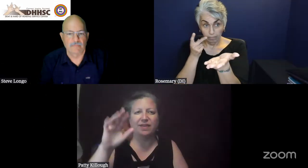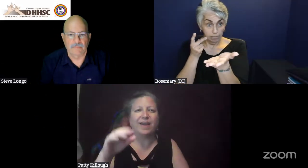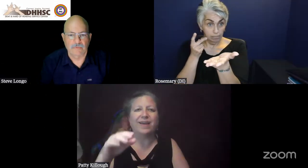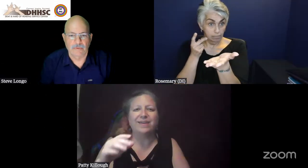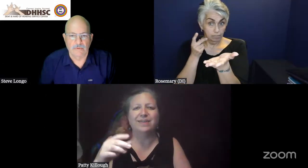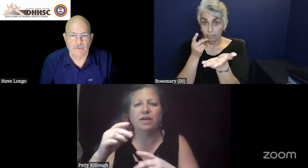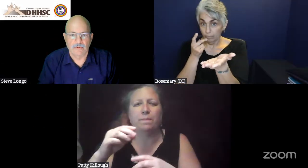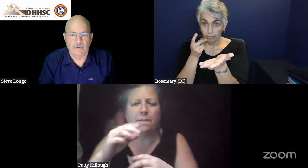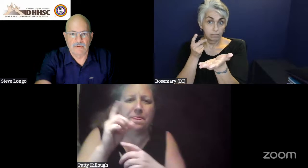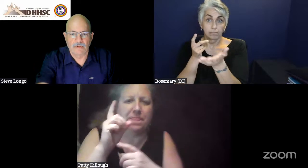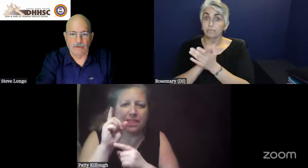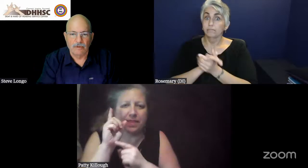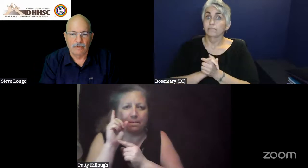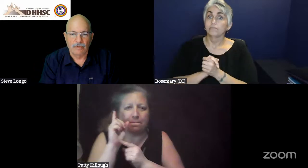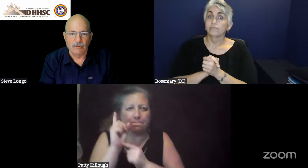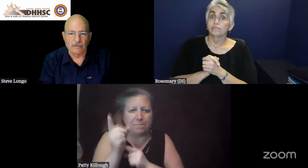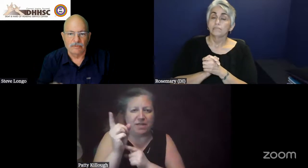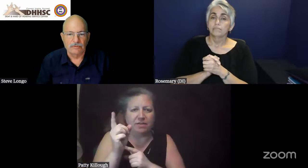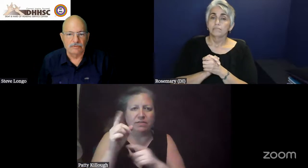Patty?